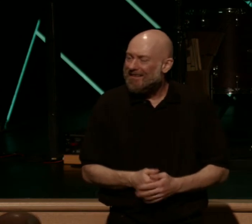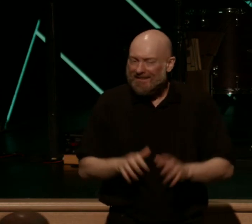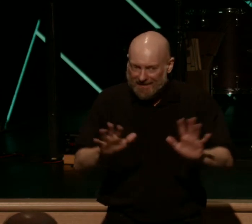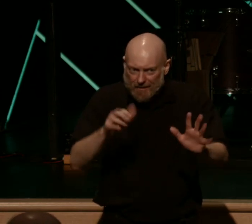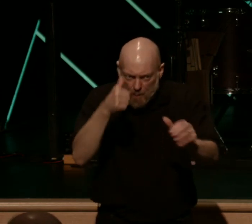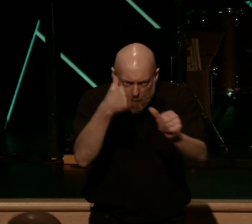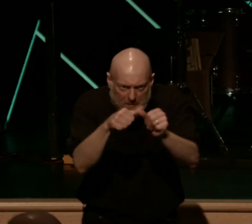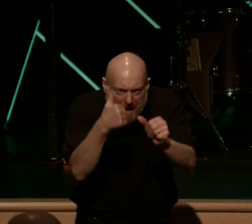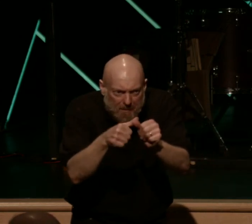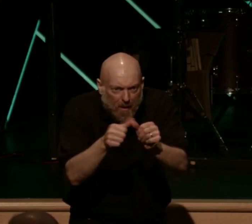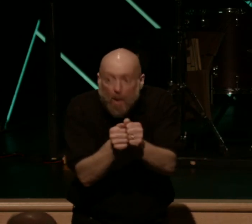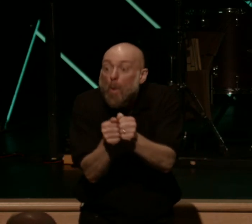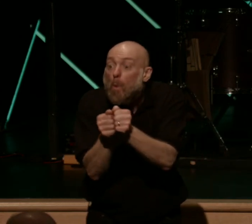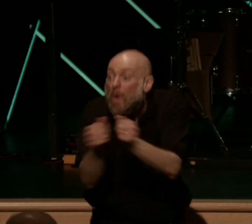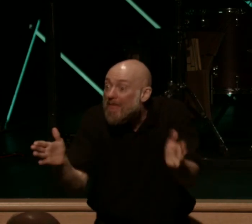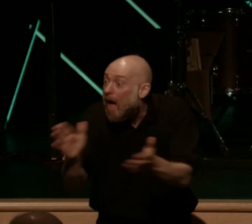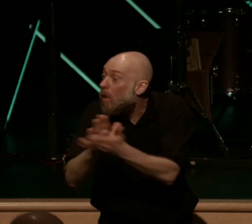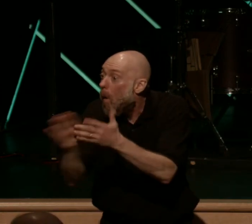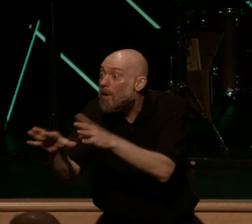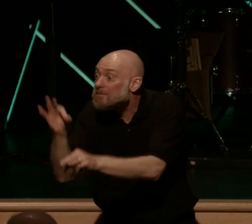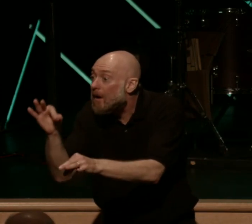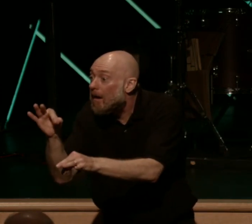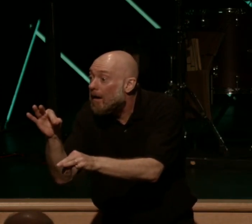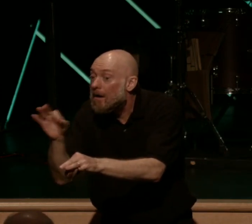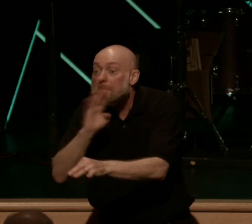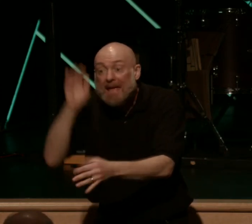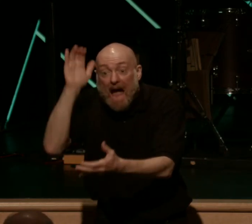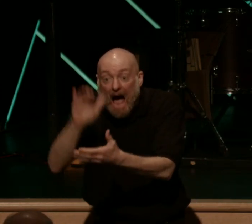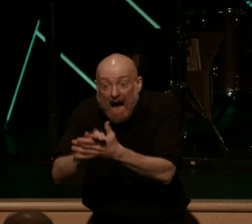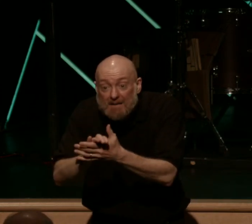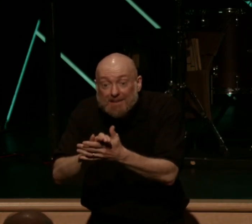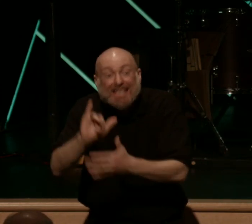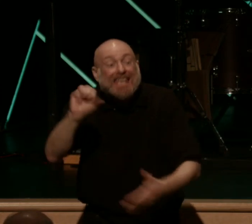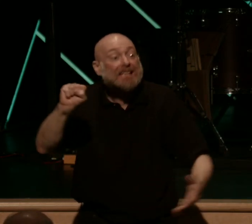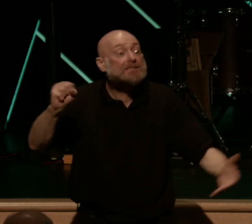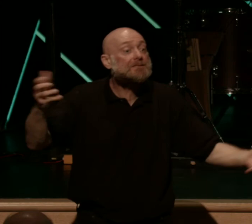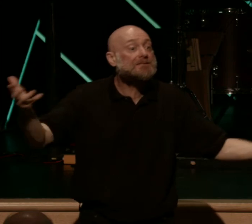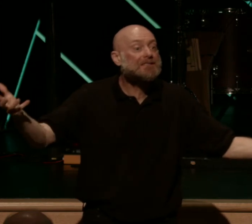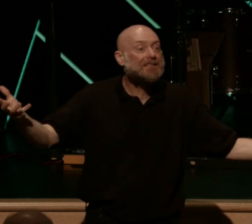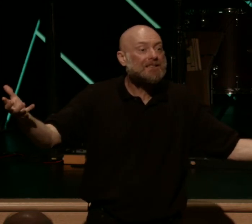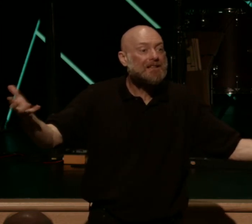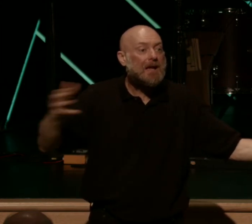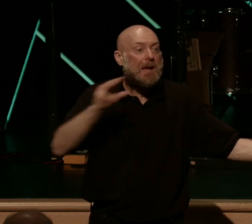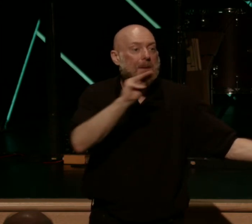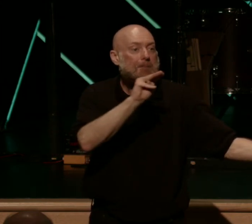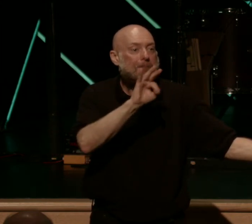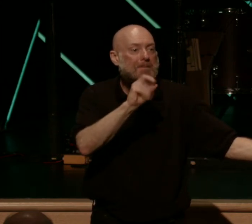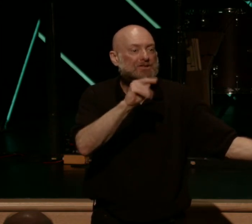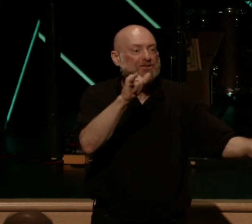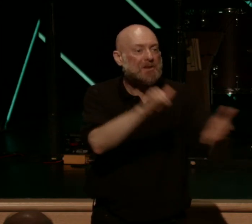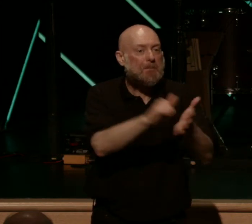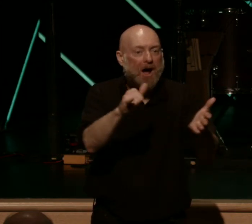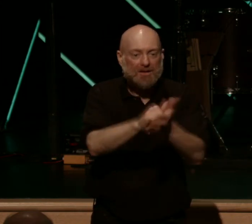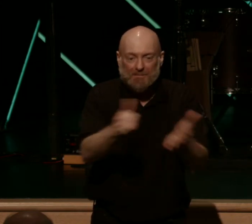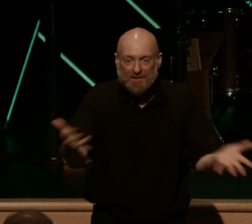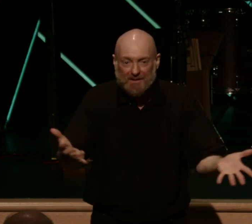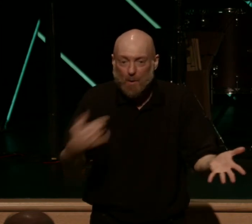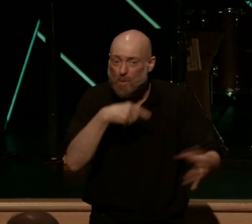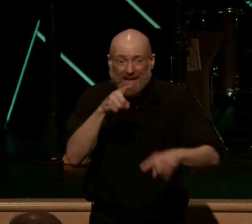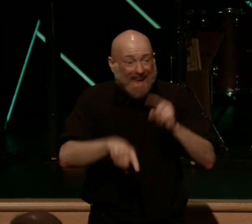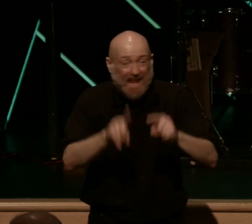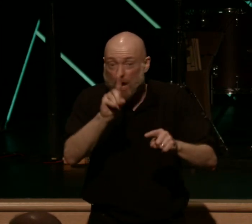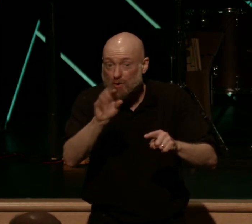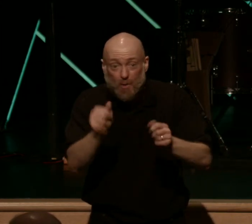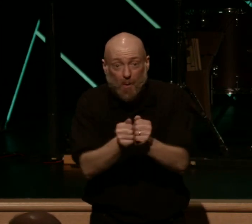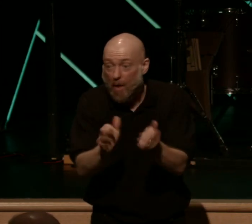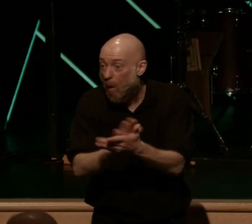mind, okay? Apart from the Spirit, being a husband is mission impossible. We can't do